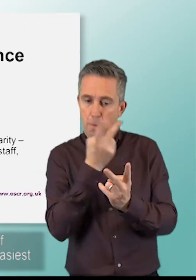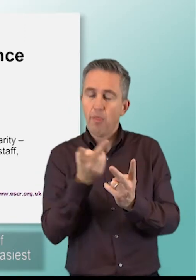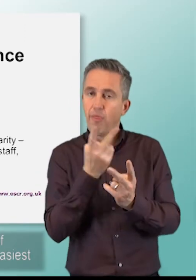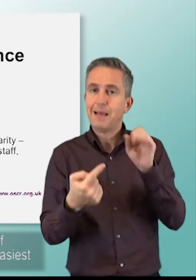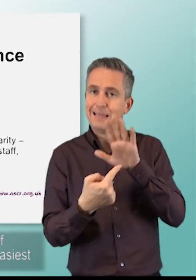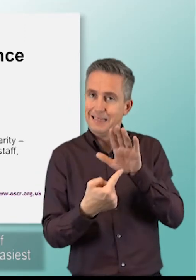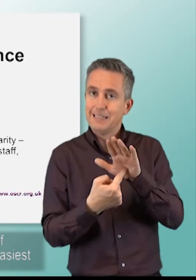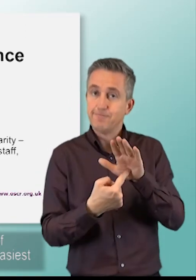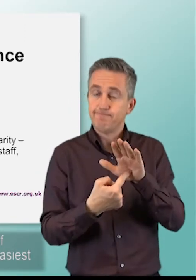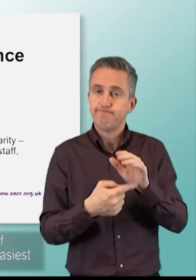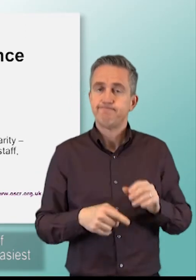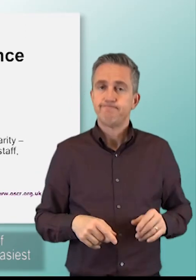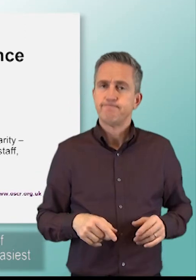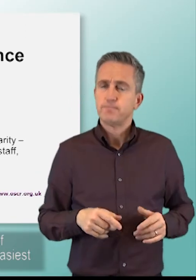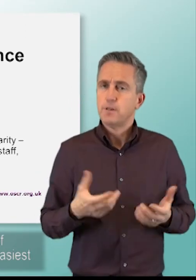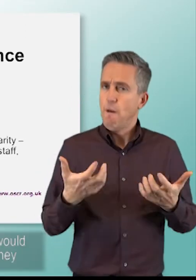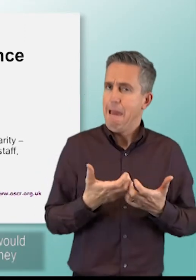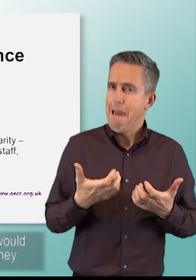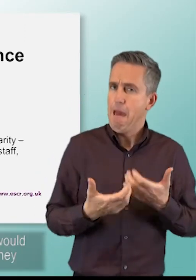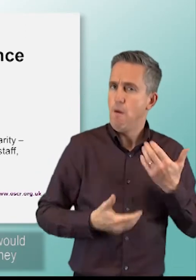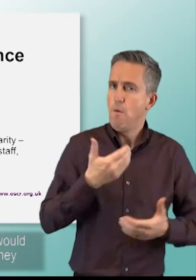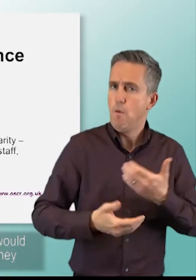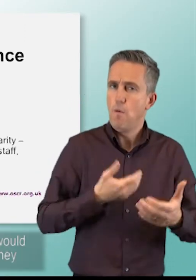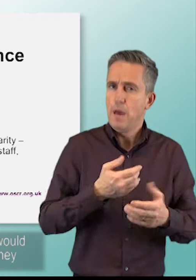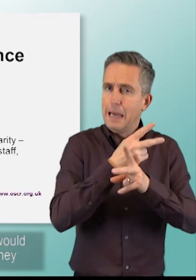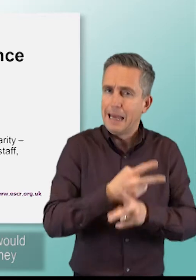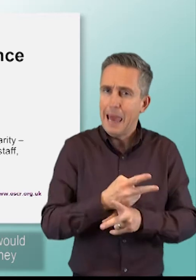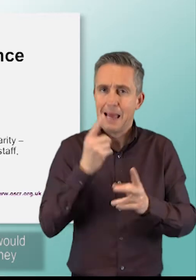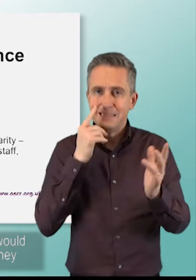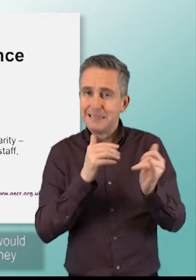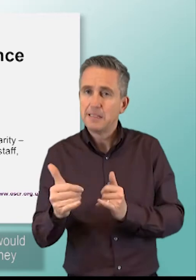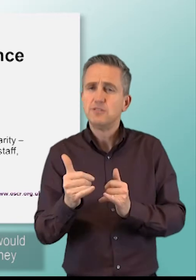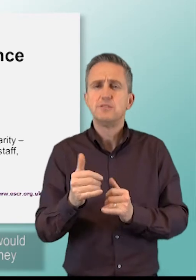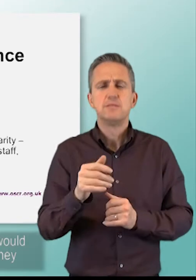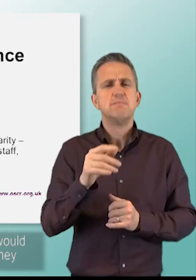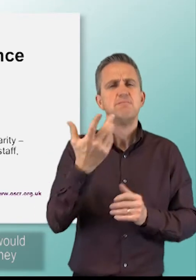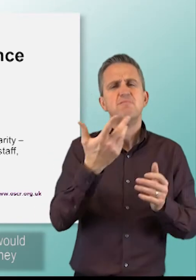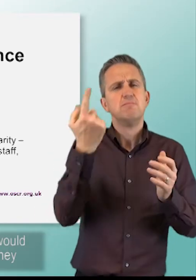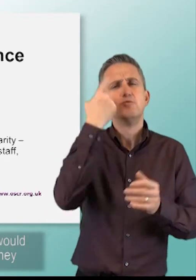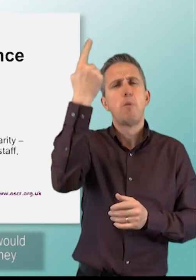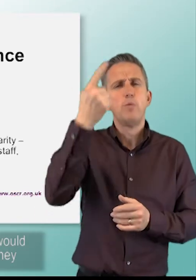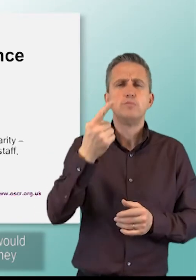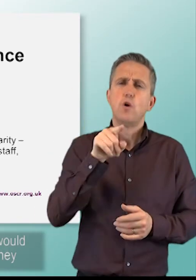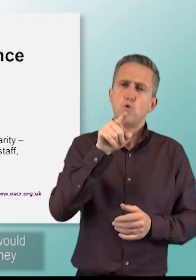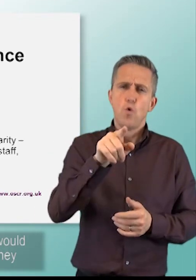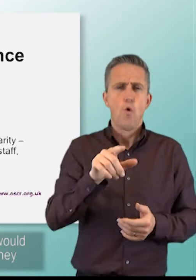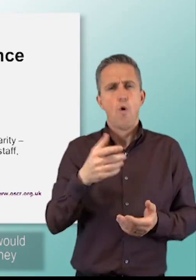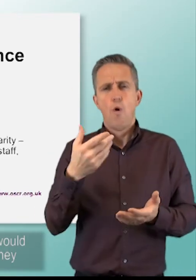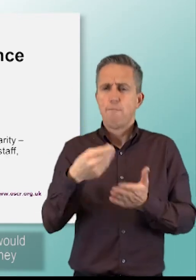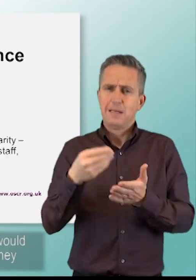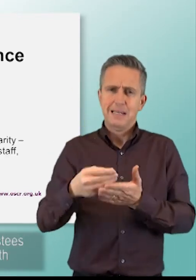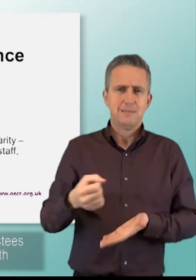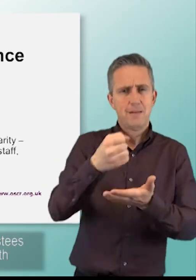trustees. And as she mentions, it's generally easiest to think about this as the standard of care that you would apply if you were dealing with someone